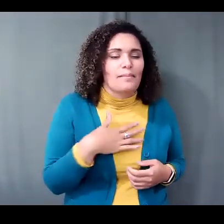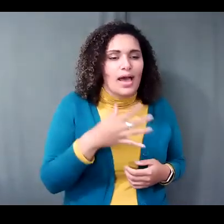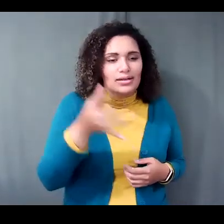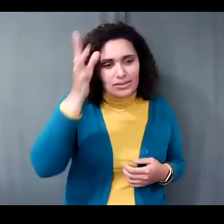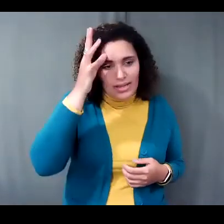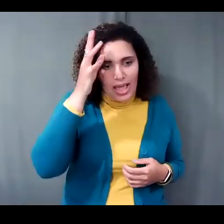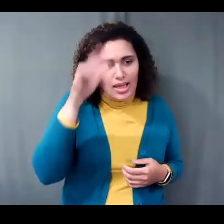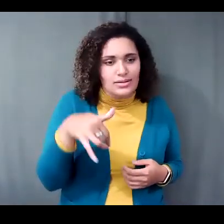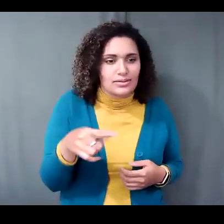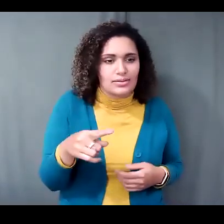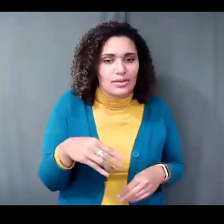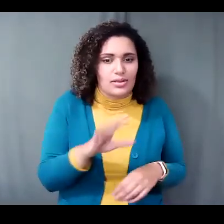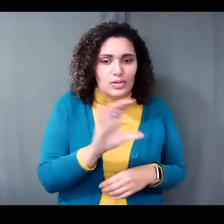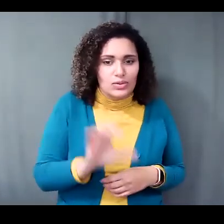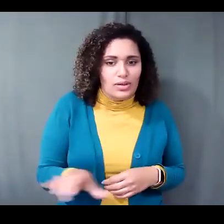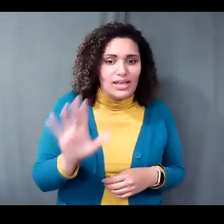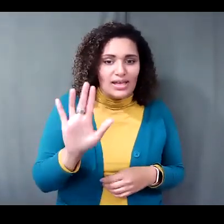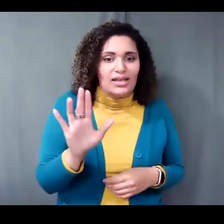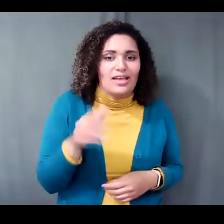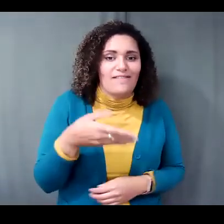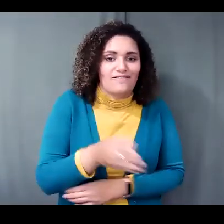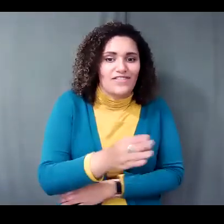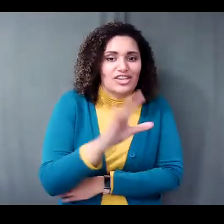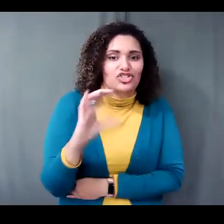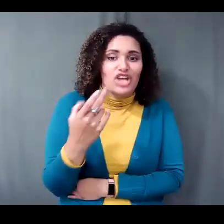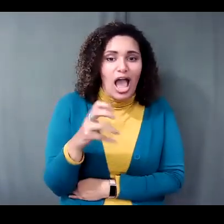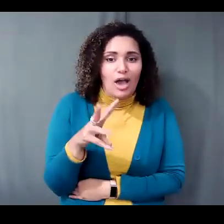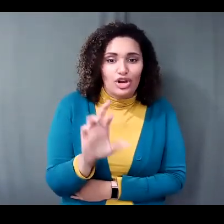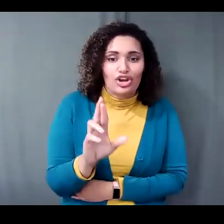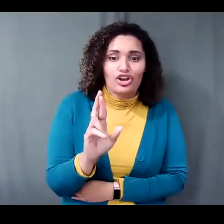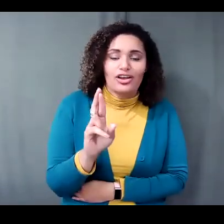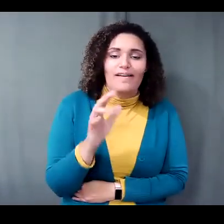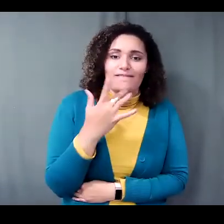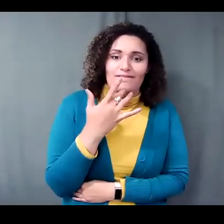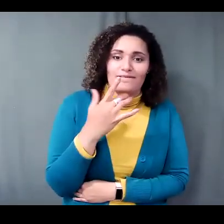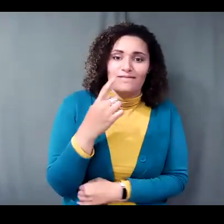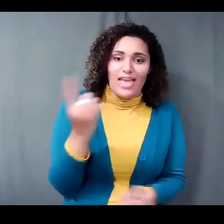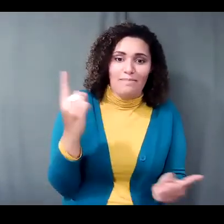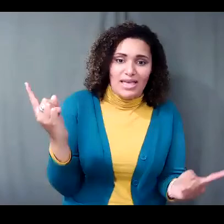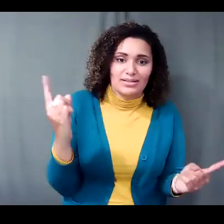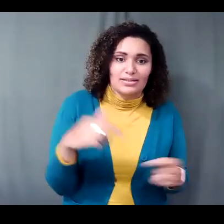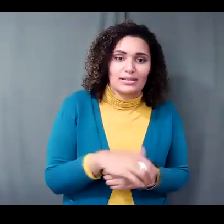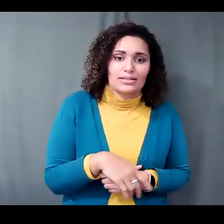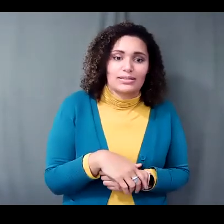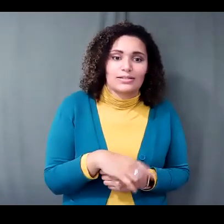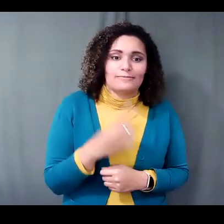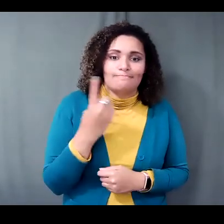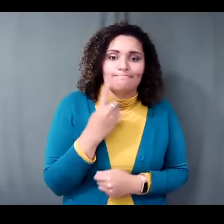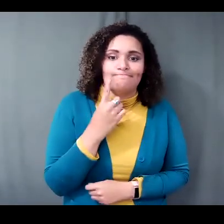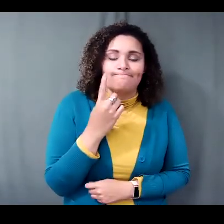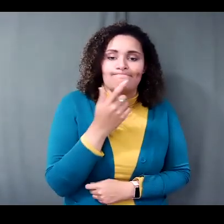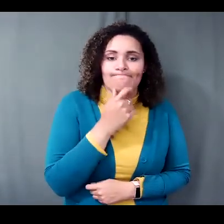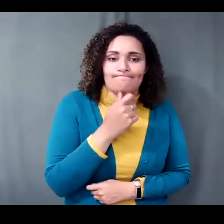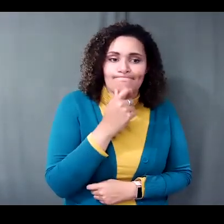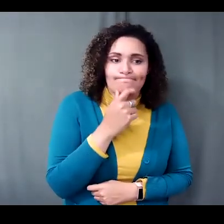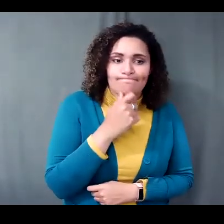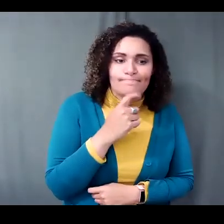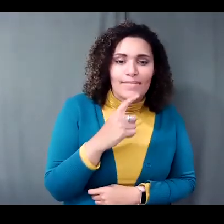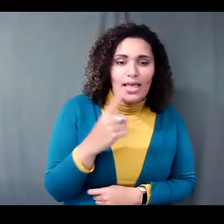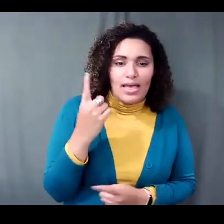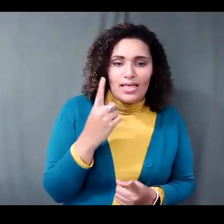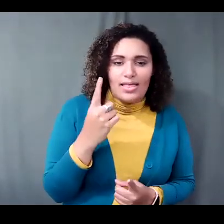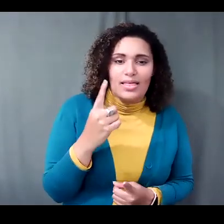carefulness in terms of space and reservations and everybody only outside unless they need to pop in and use the restroom and all of that. So